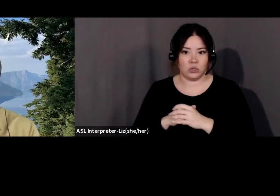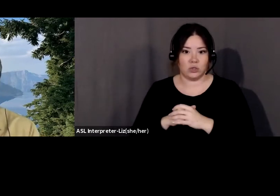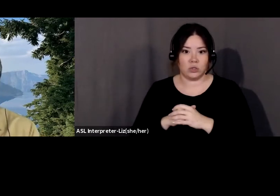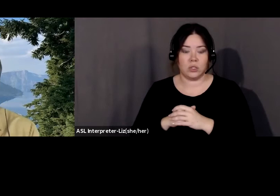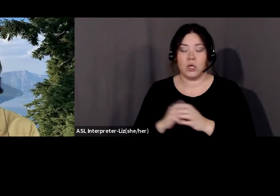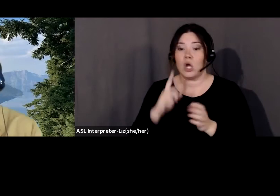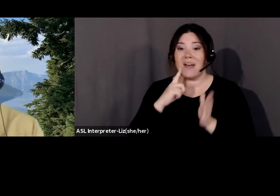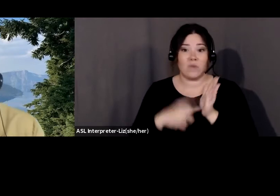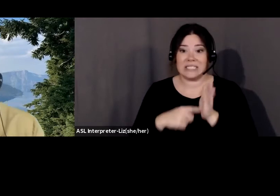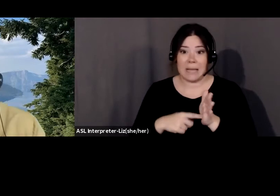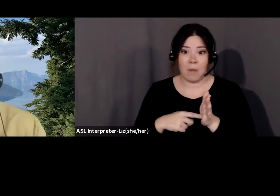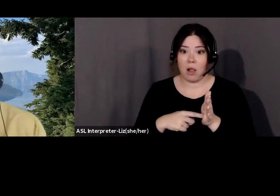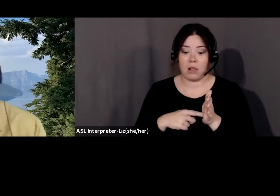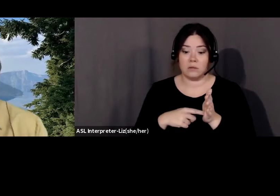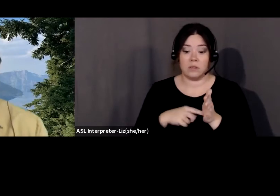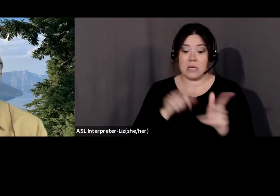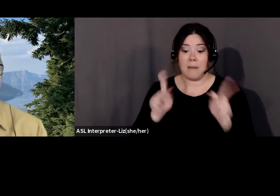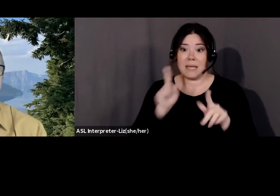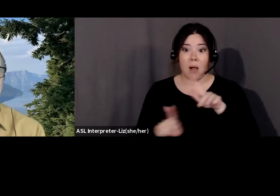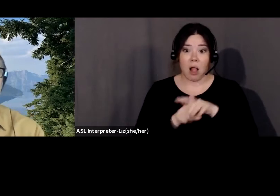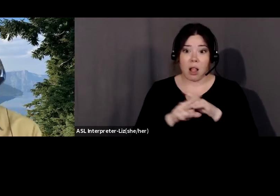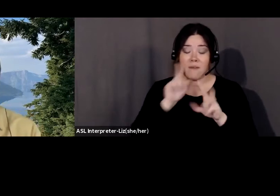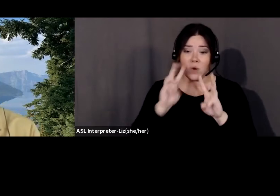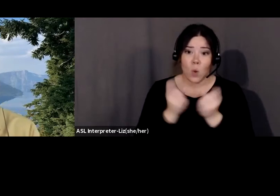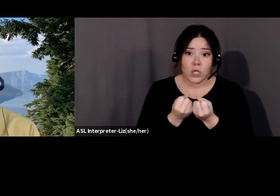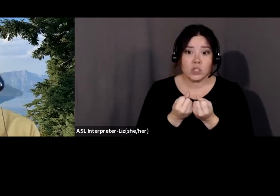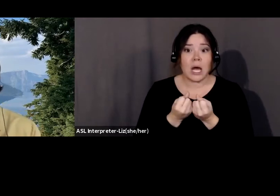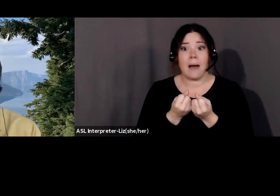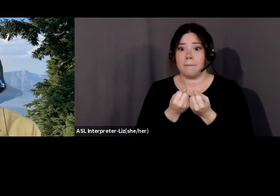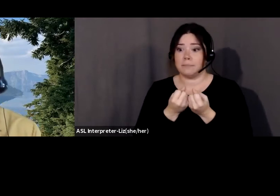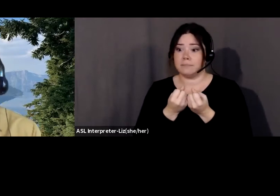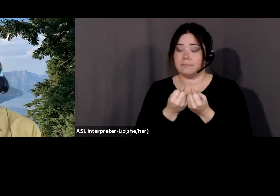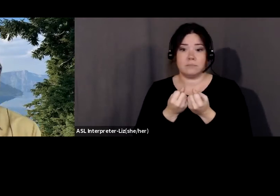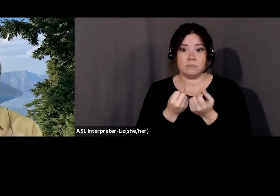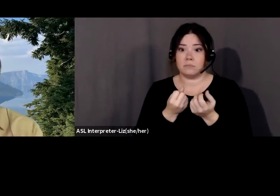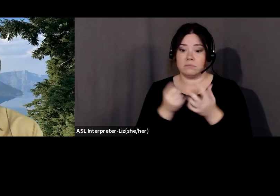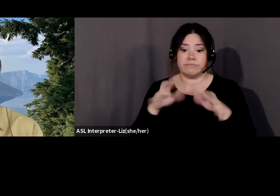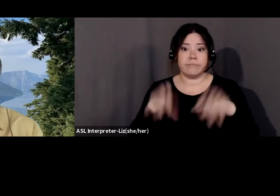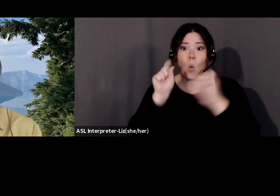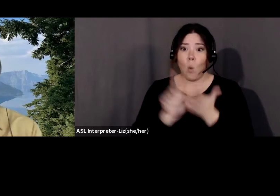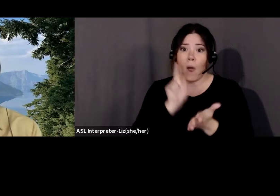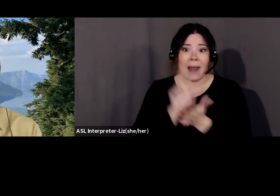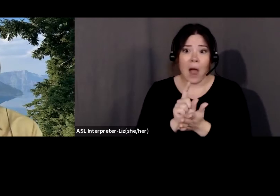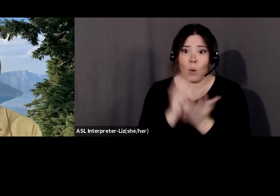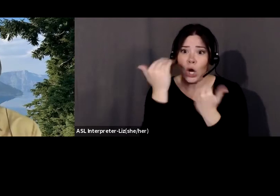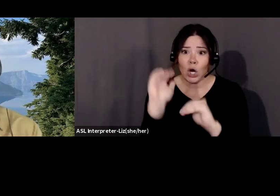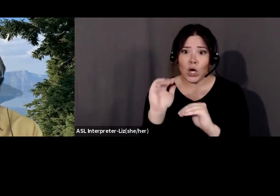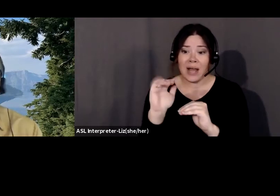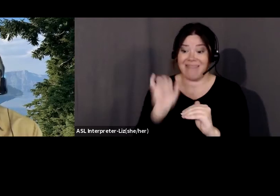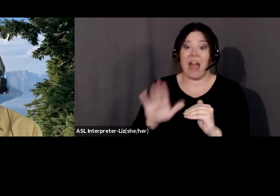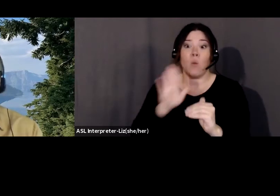for a workshop, let alone for an hour at a conference and have that fix everything. You have to have a